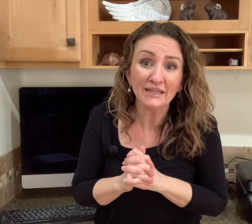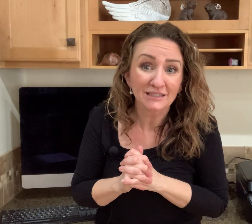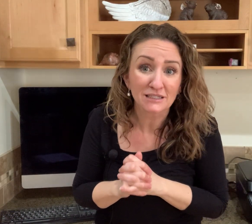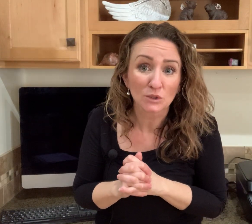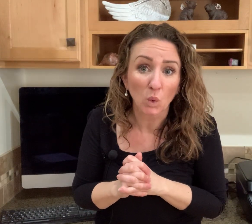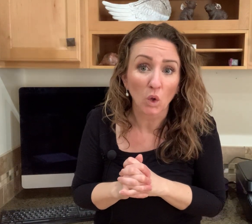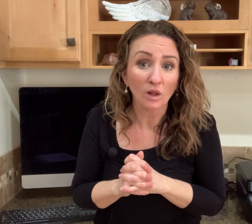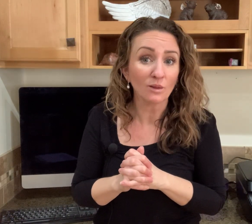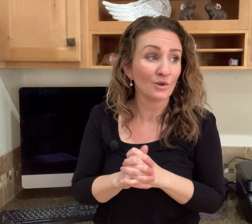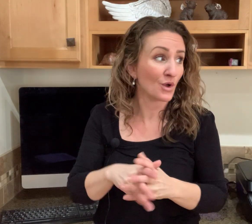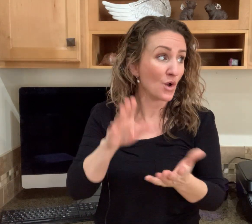to school,